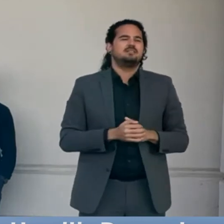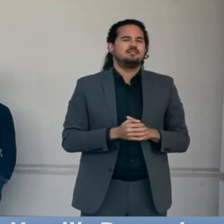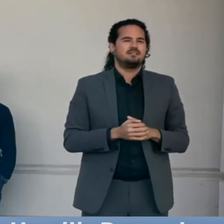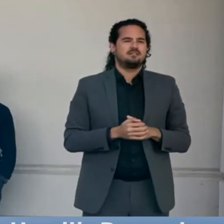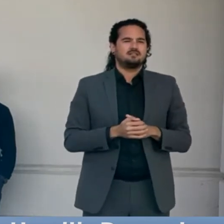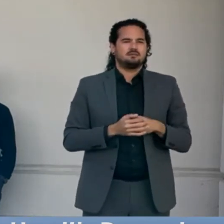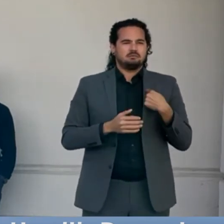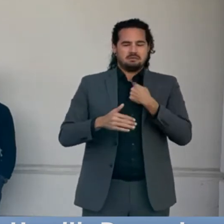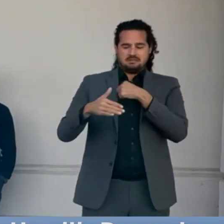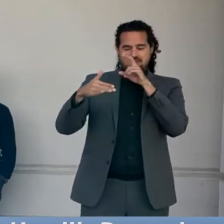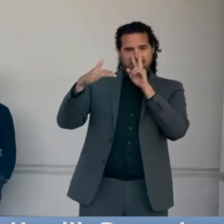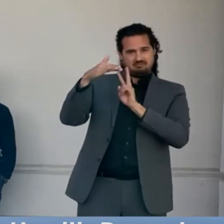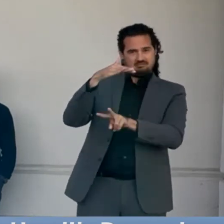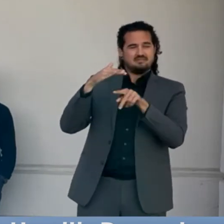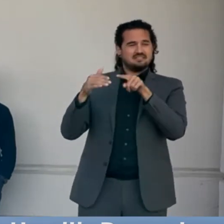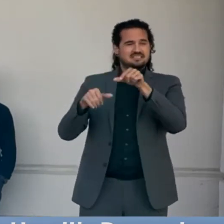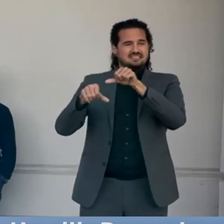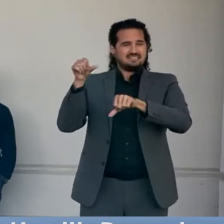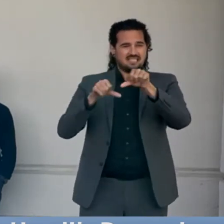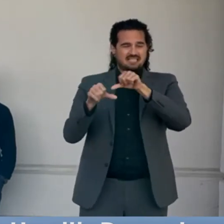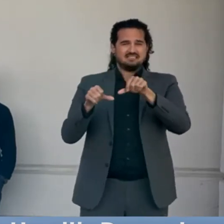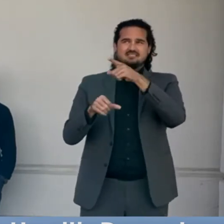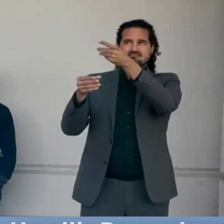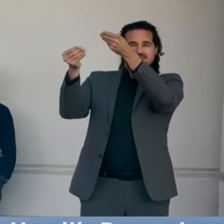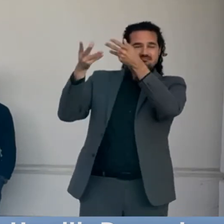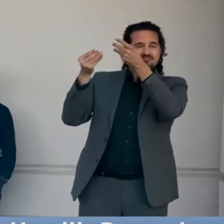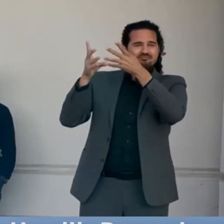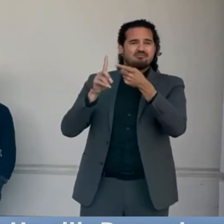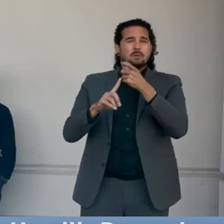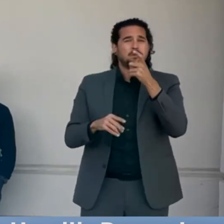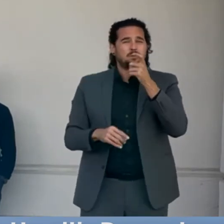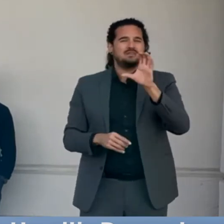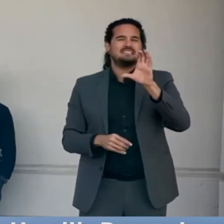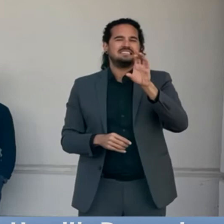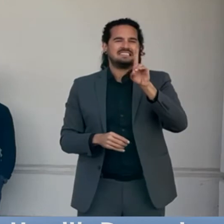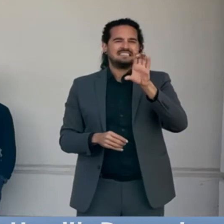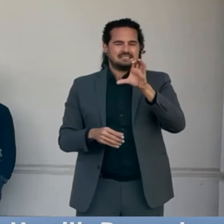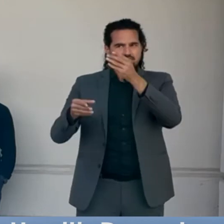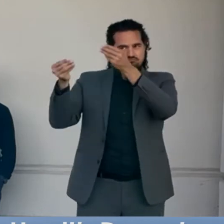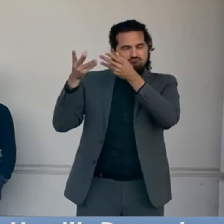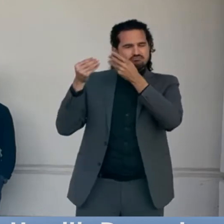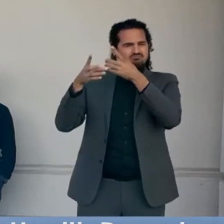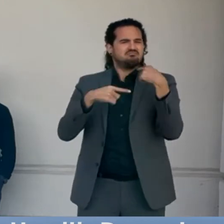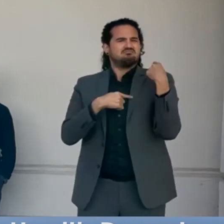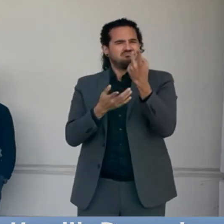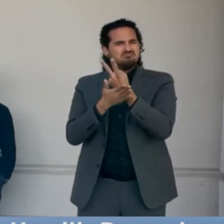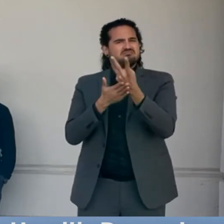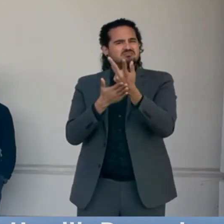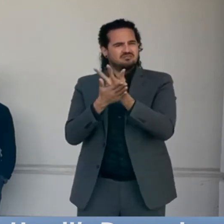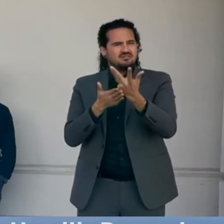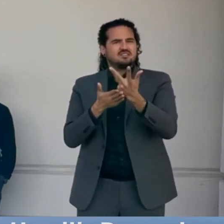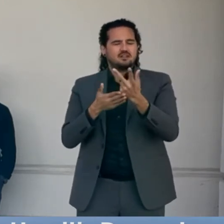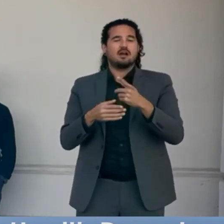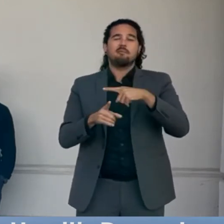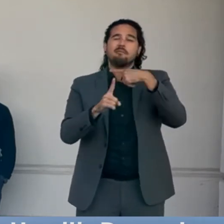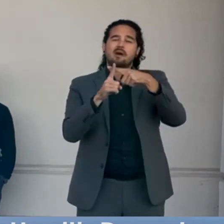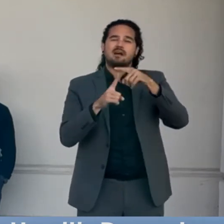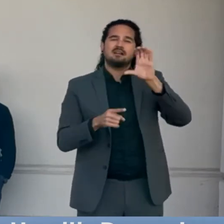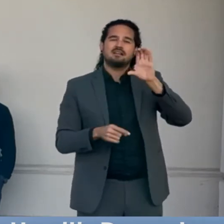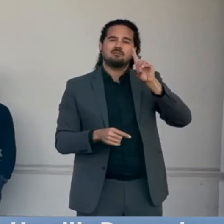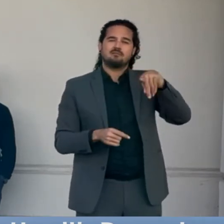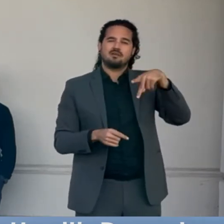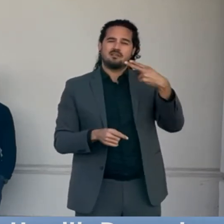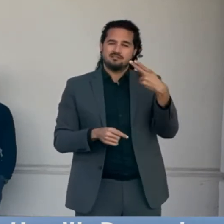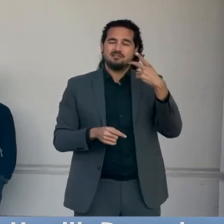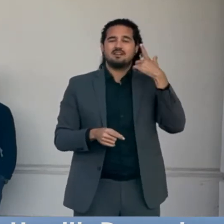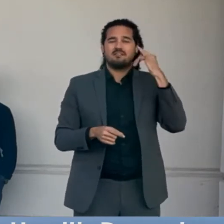shared with us over the last several weeks, confirmed by the California Department of Public Health's review, tells us that there's a minimal loss to safety